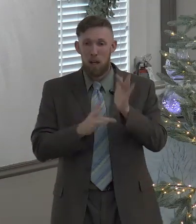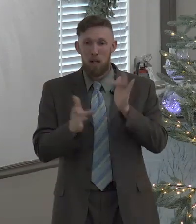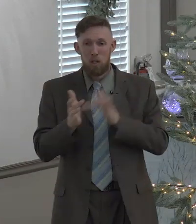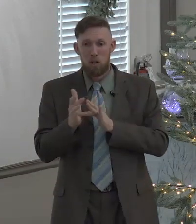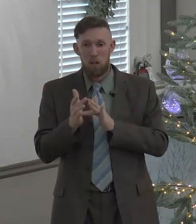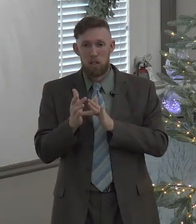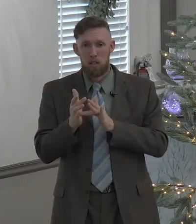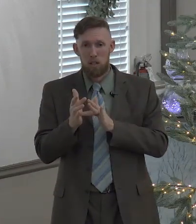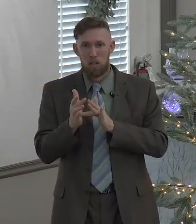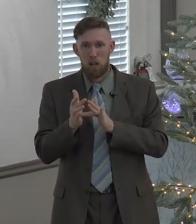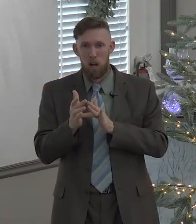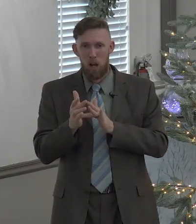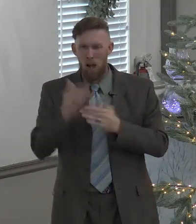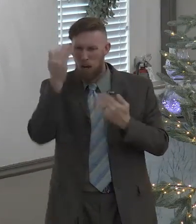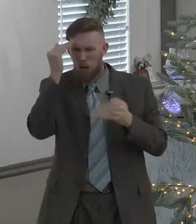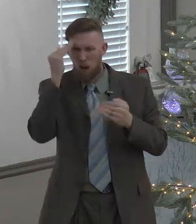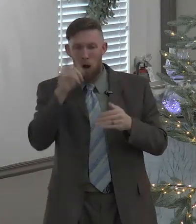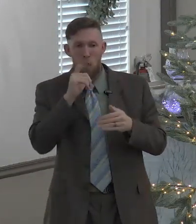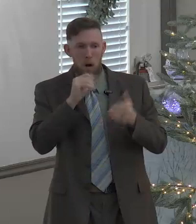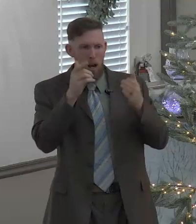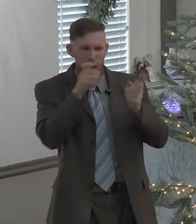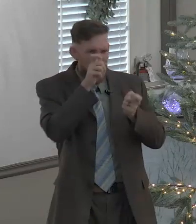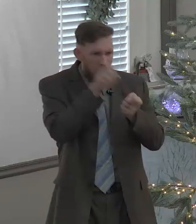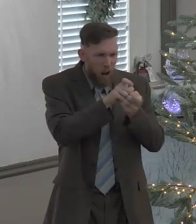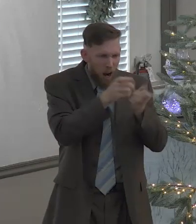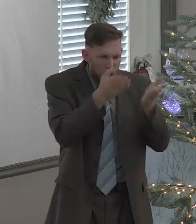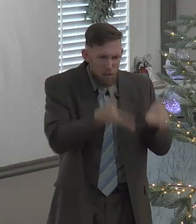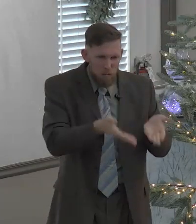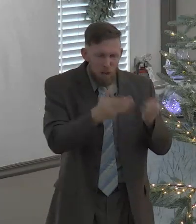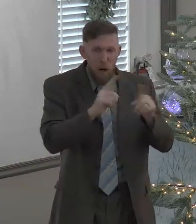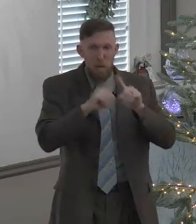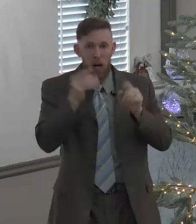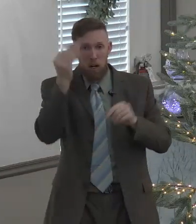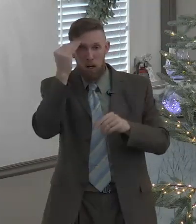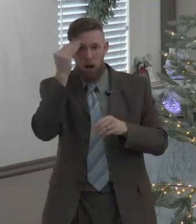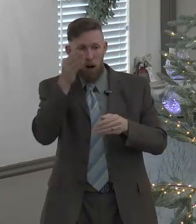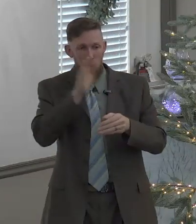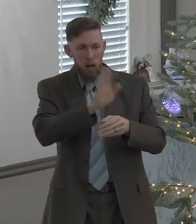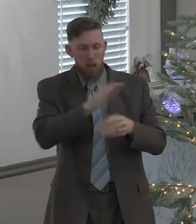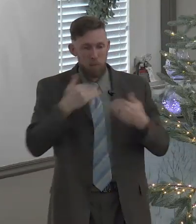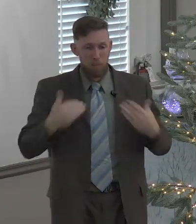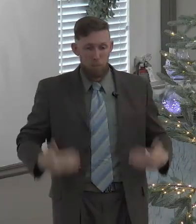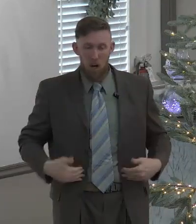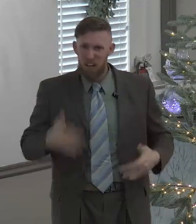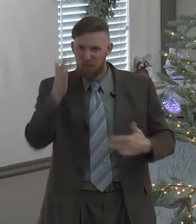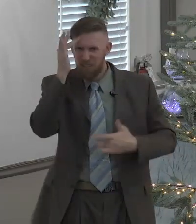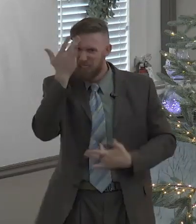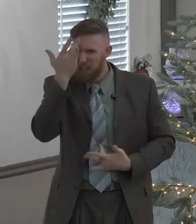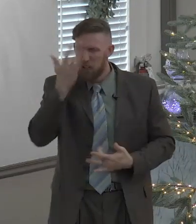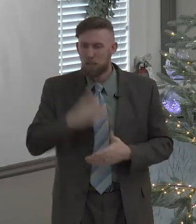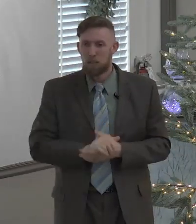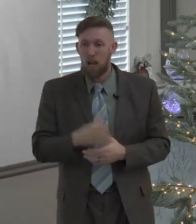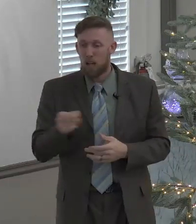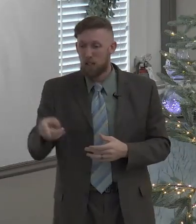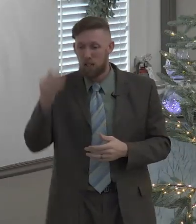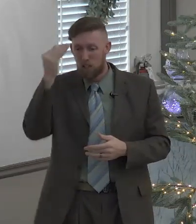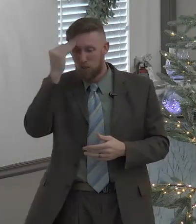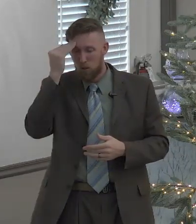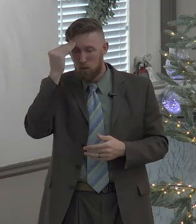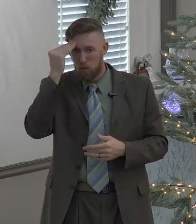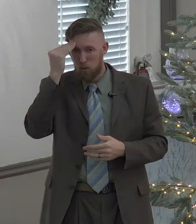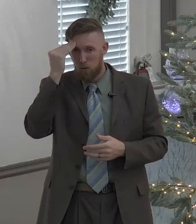Do you not find it remarkable that Jesus didn't have the foggiest clue, initially, who this woman was, but he knew she had a